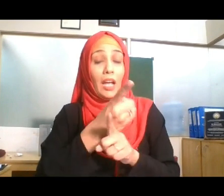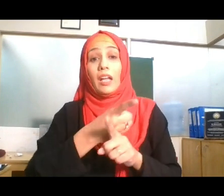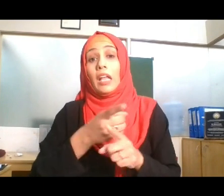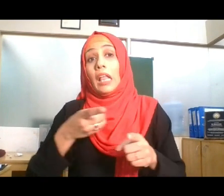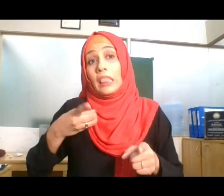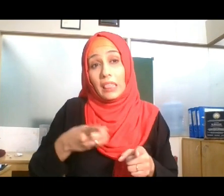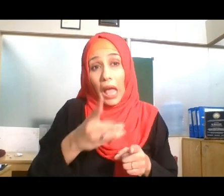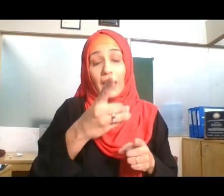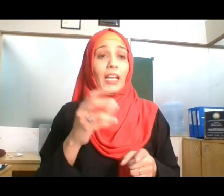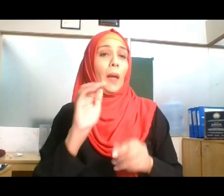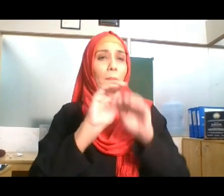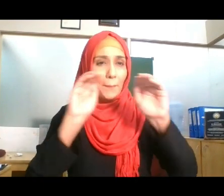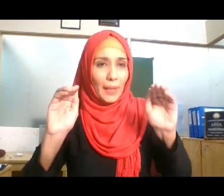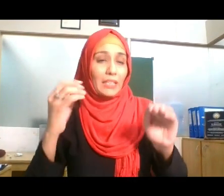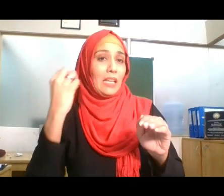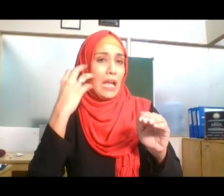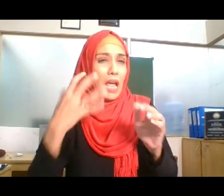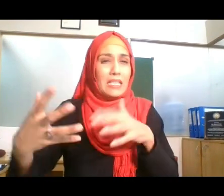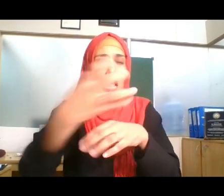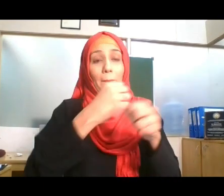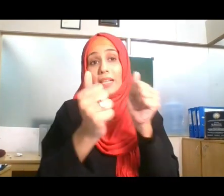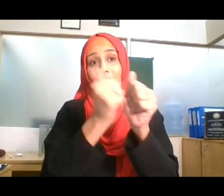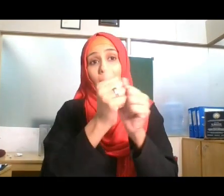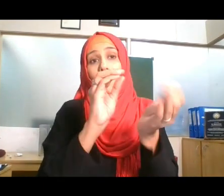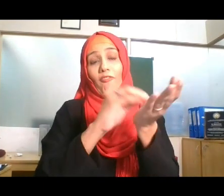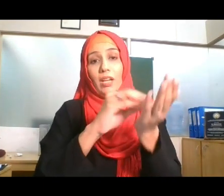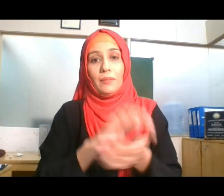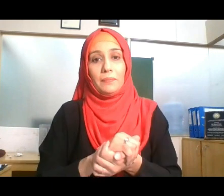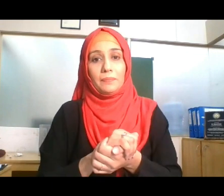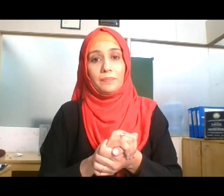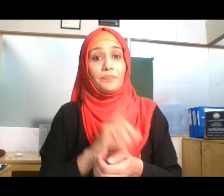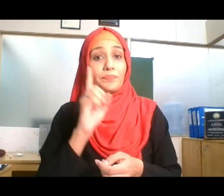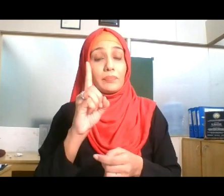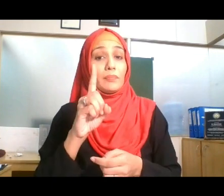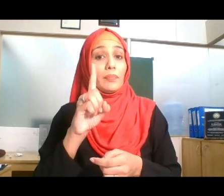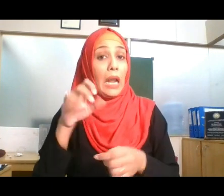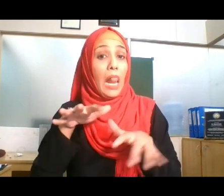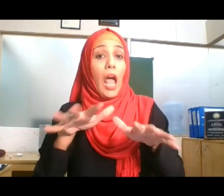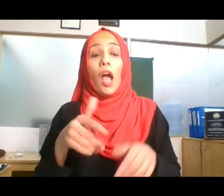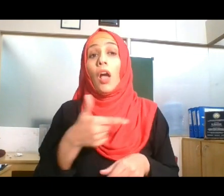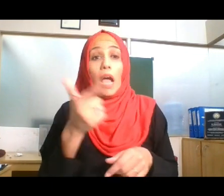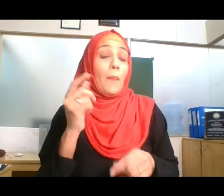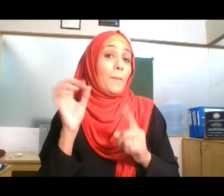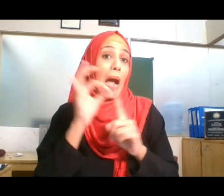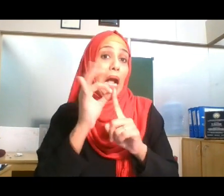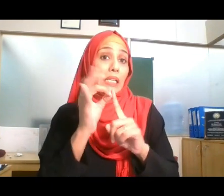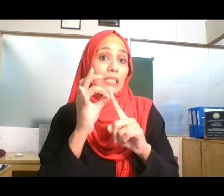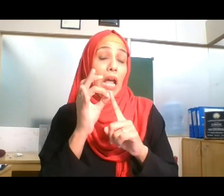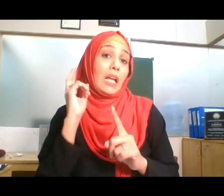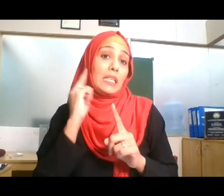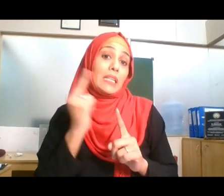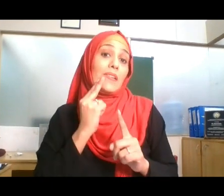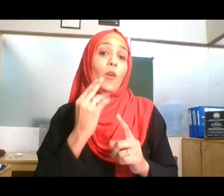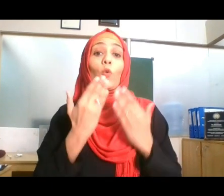with hearing impairments. There are over 1 million hearing impaired children in Pakistan of